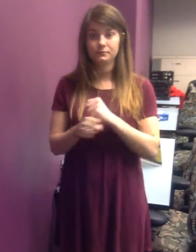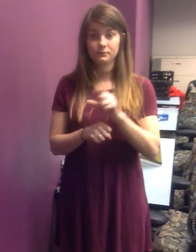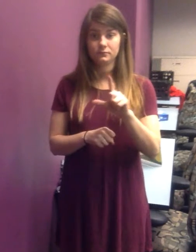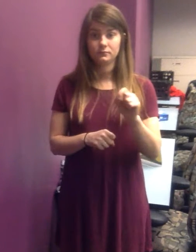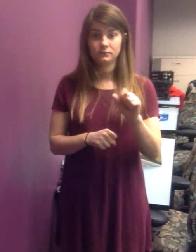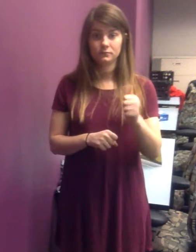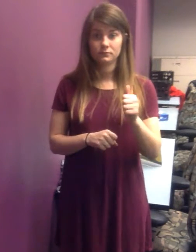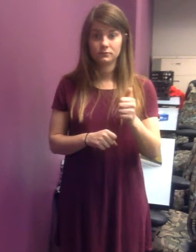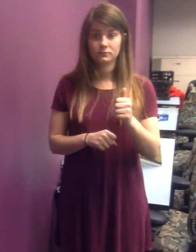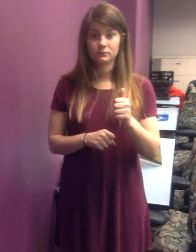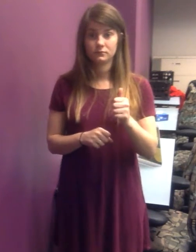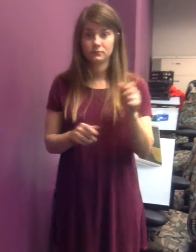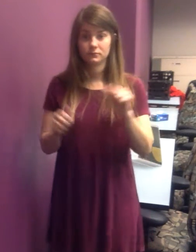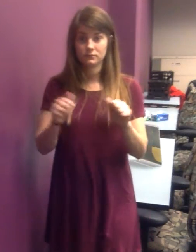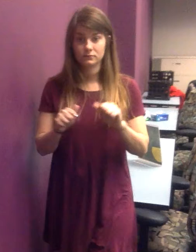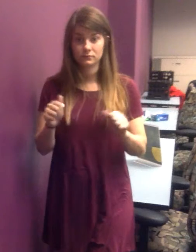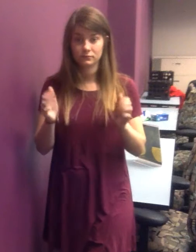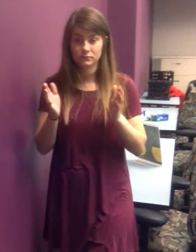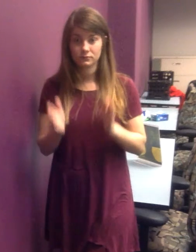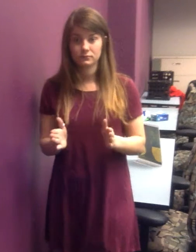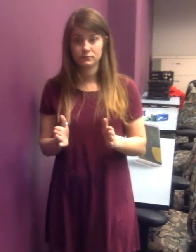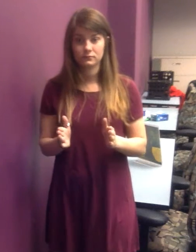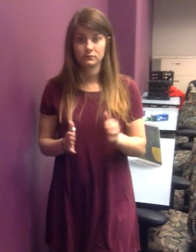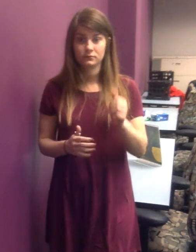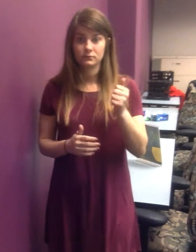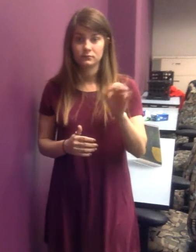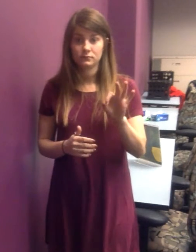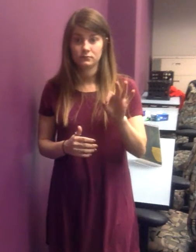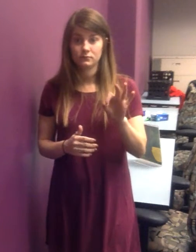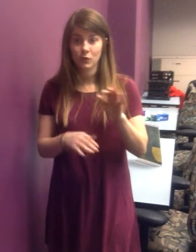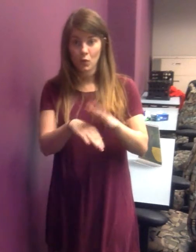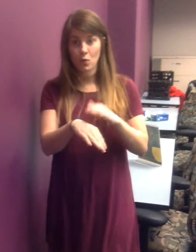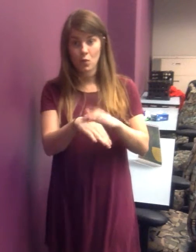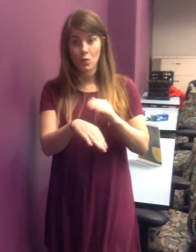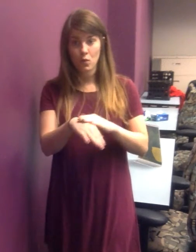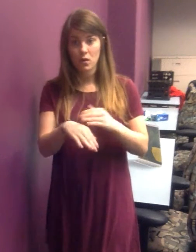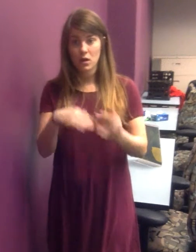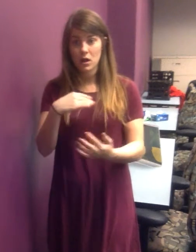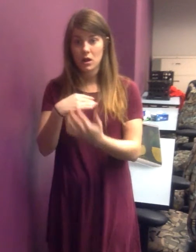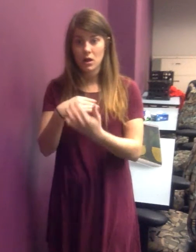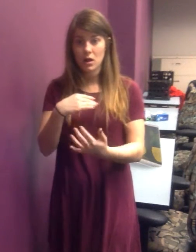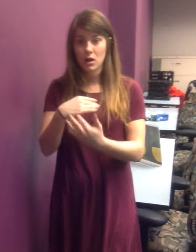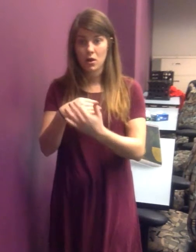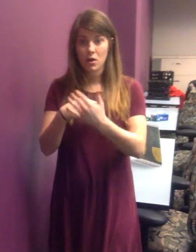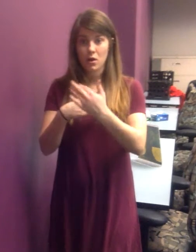the end of the century. You get an idea of the nature of these dunes. Geologist Stanley Riggs was one of the